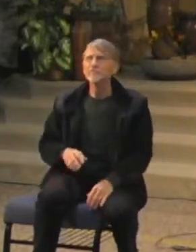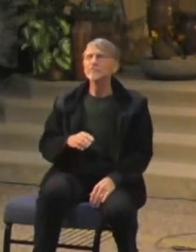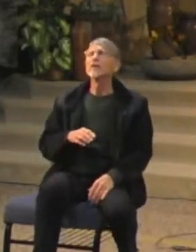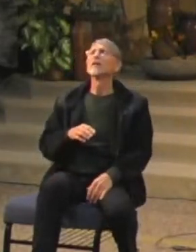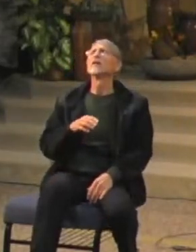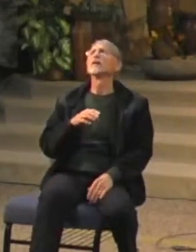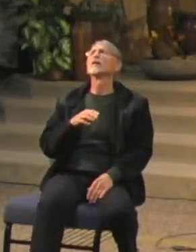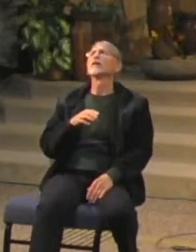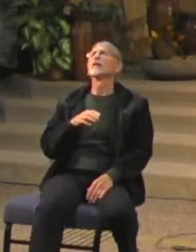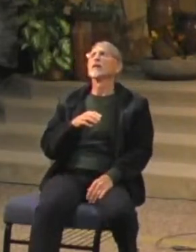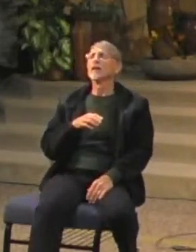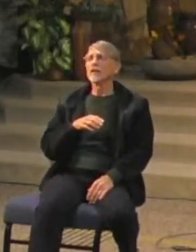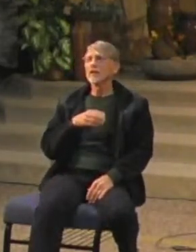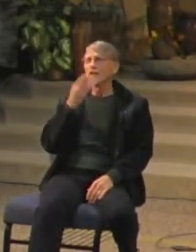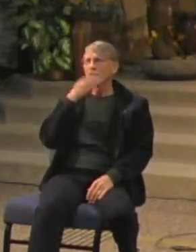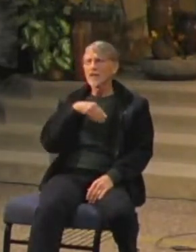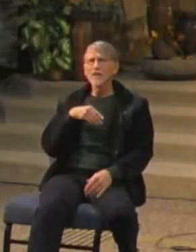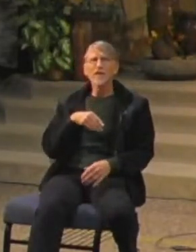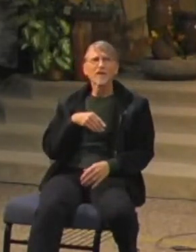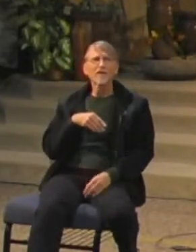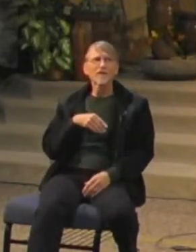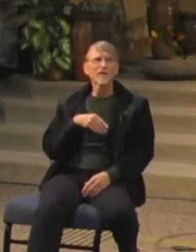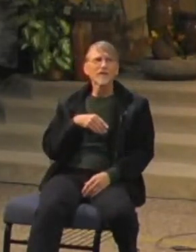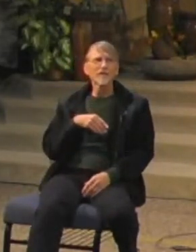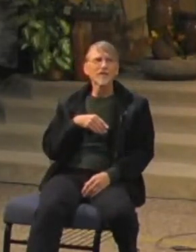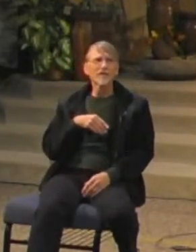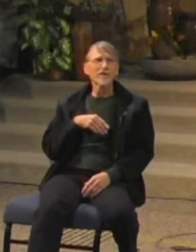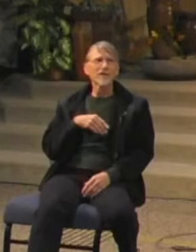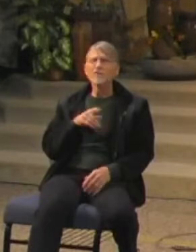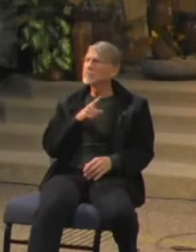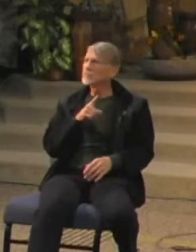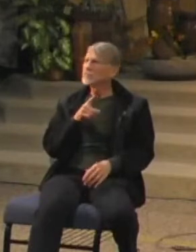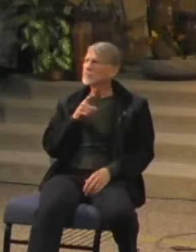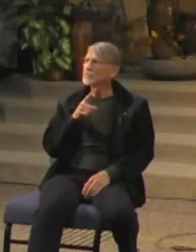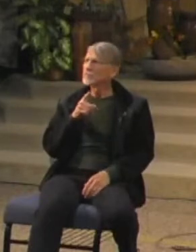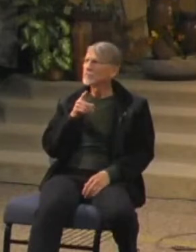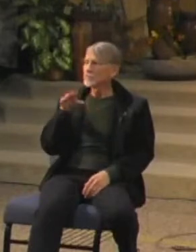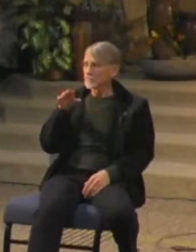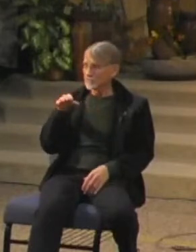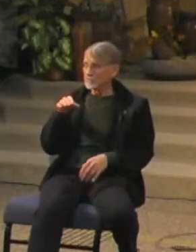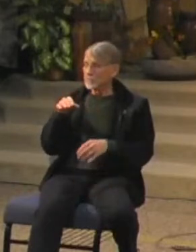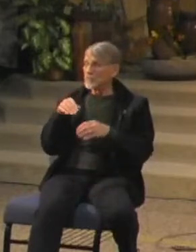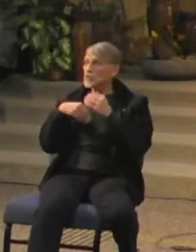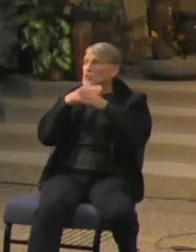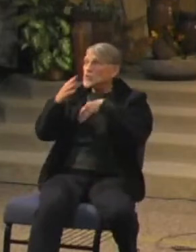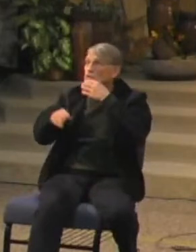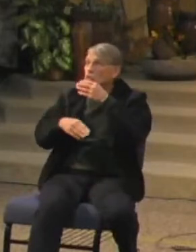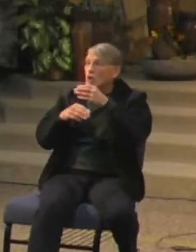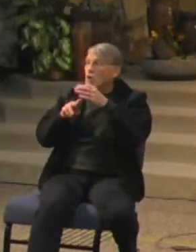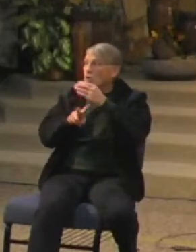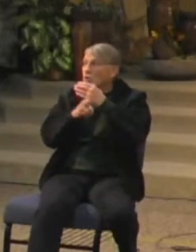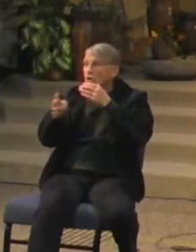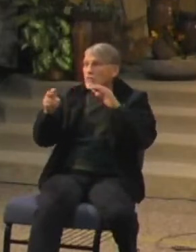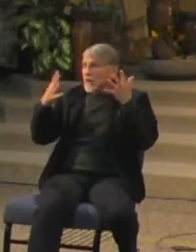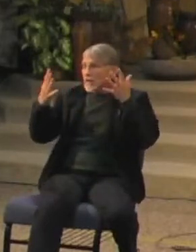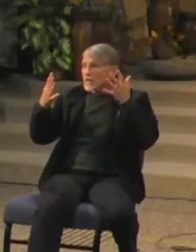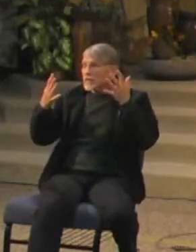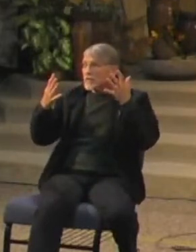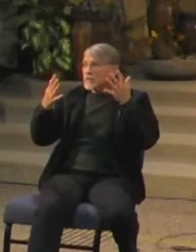I'm going to have you speak loud. Okay, so without the scriptures, so we